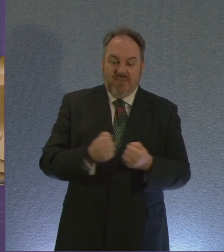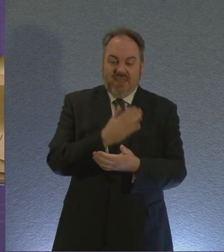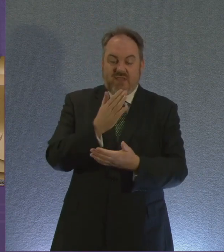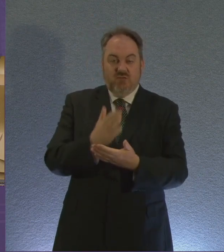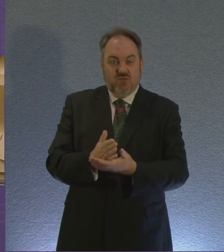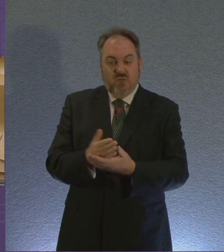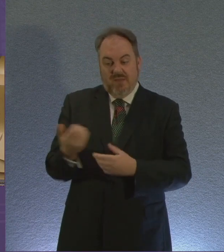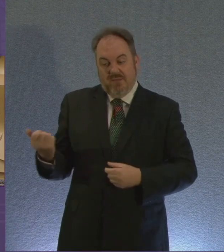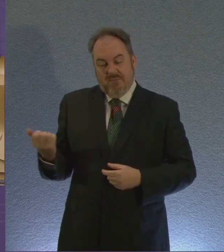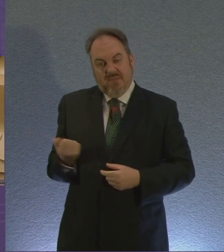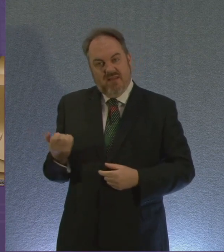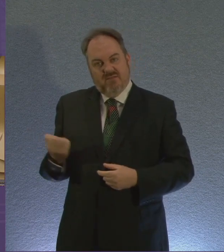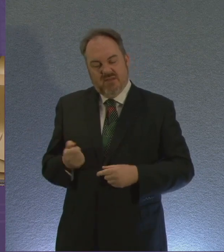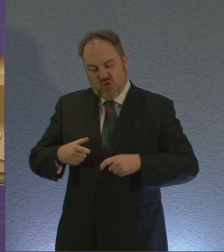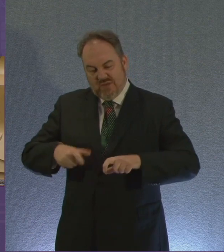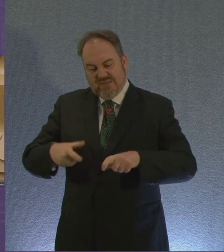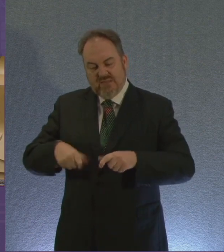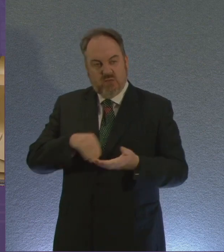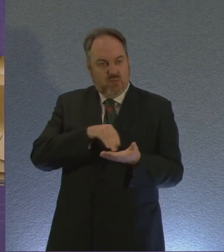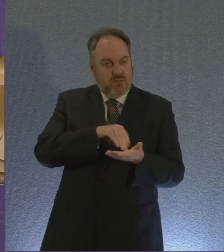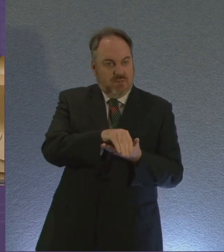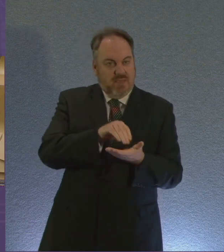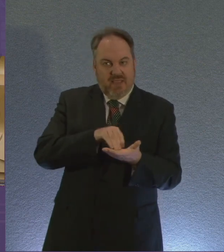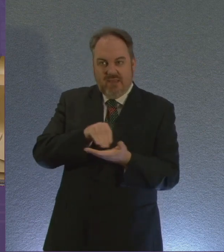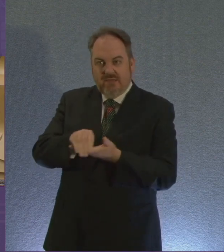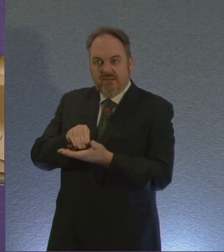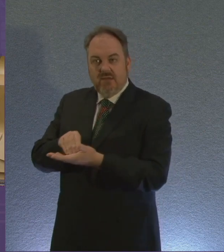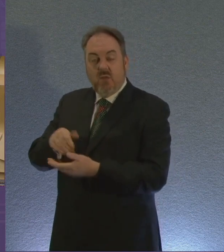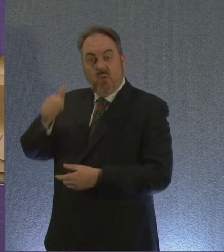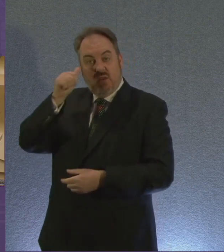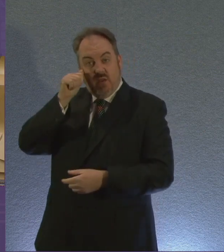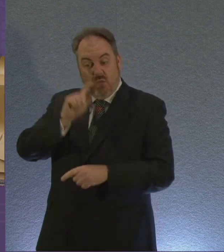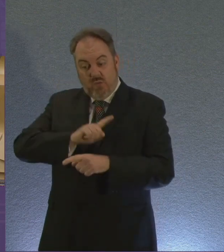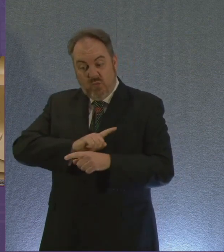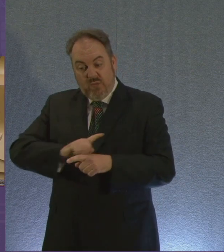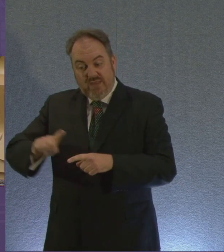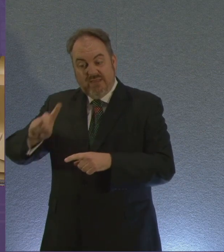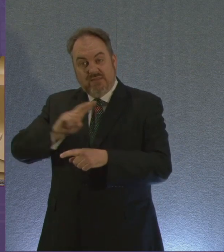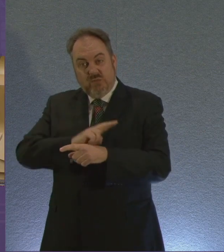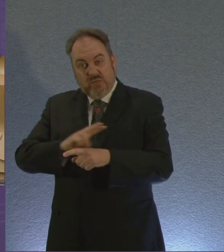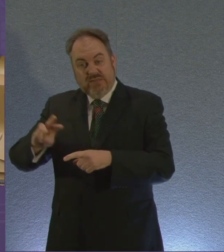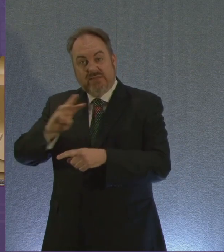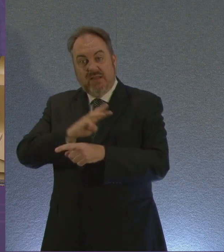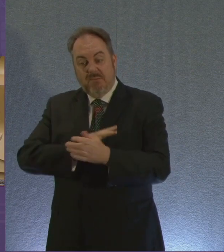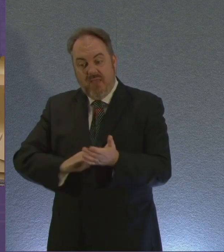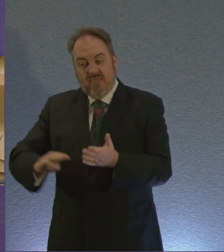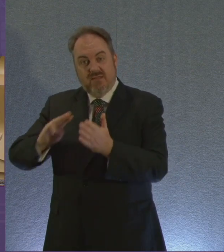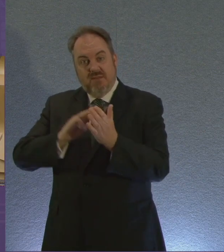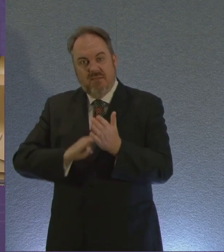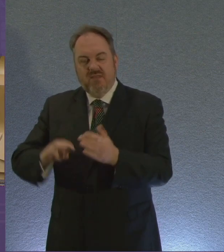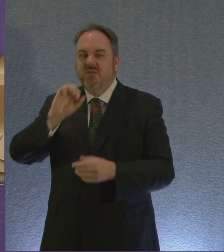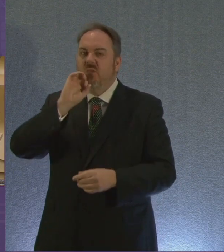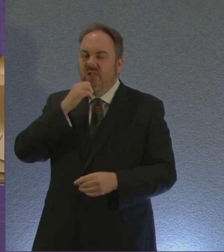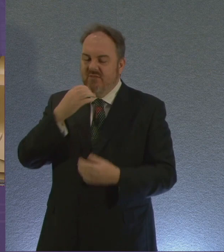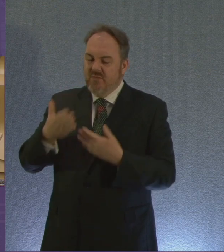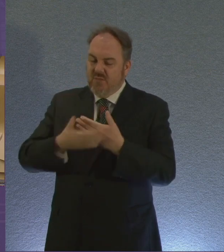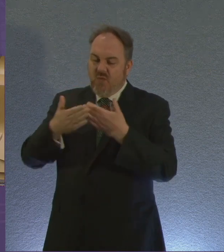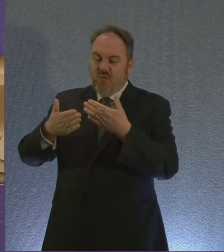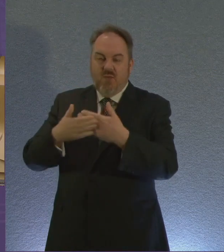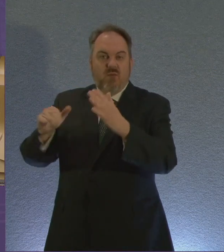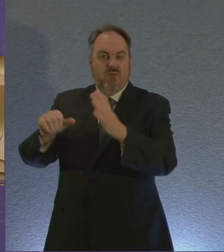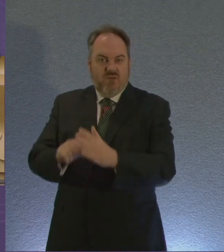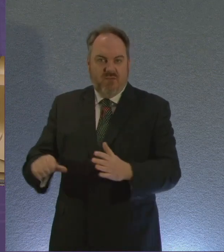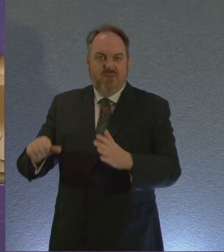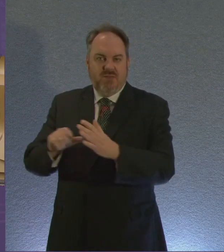maintained. We will of course face further challenges in the weeks and months ahead. This is very likely to have an impact on how we provide this